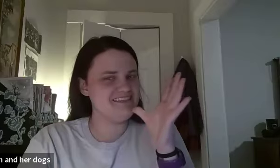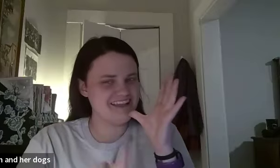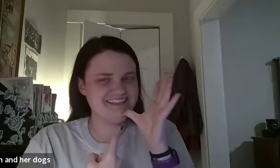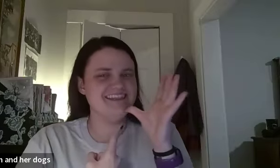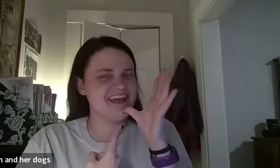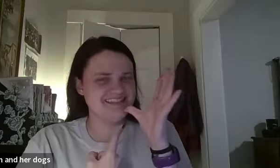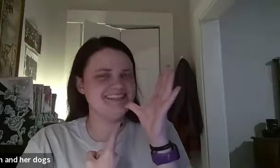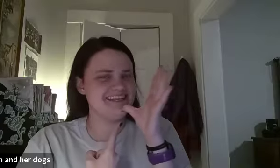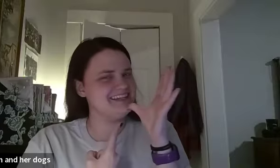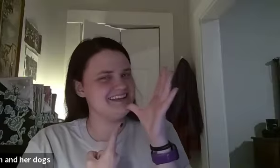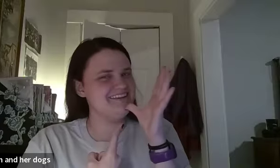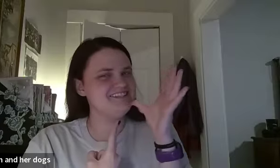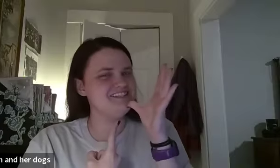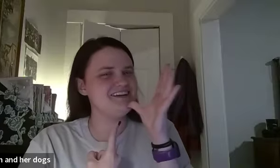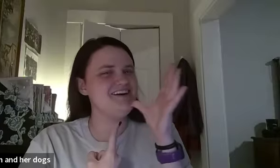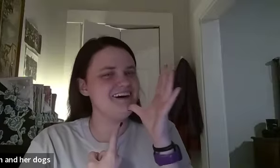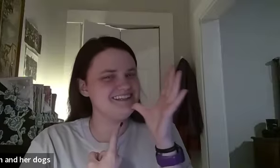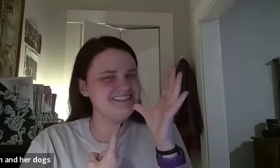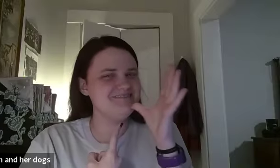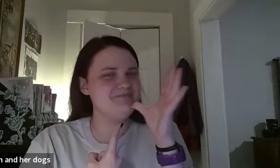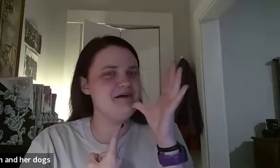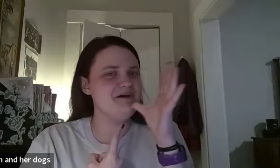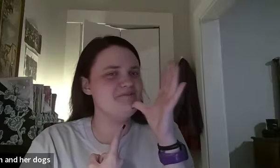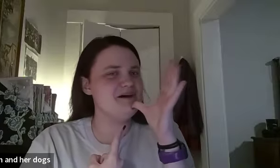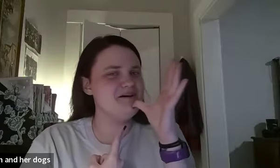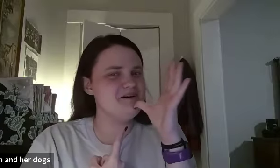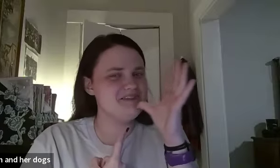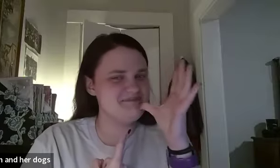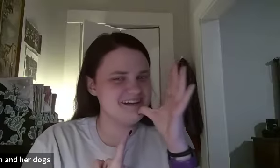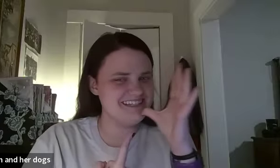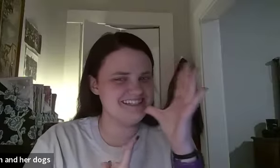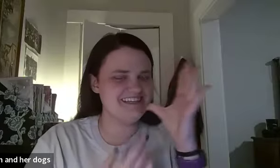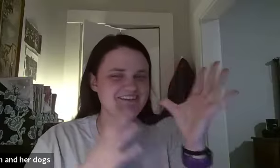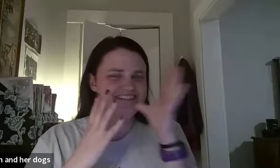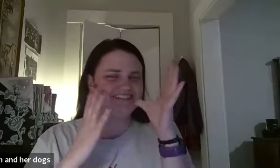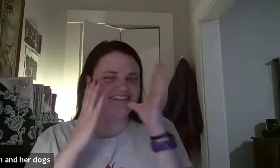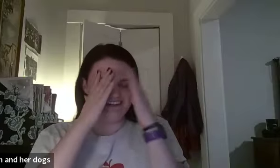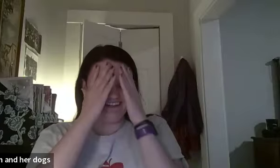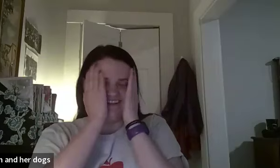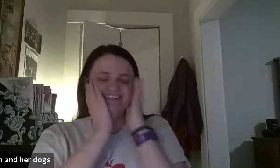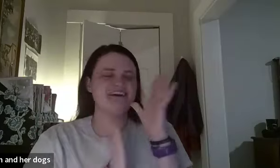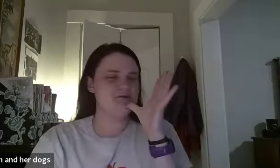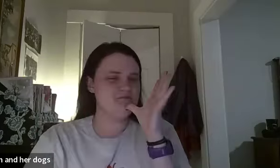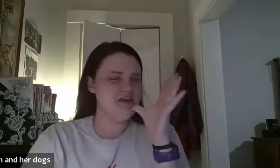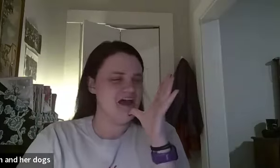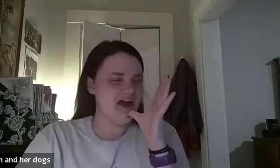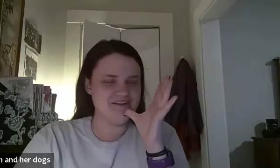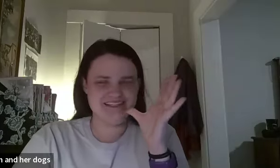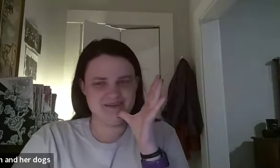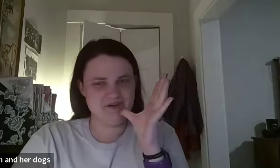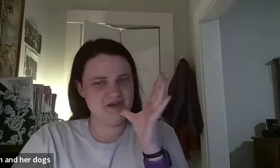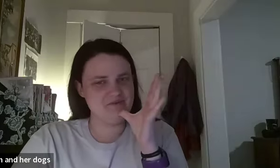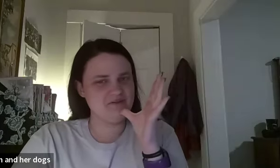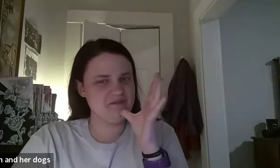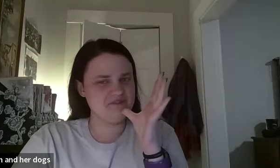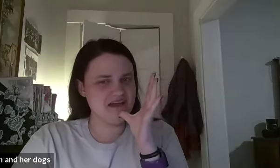like that's this in ASL. It's just the constant mom, mom, mom, mom, mom, get my attention, get your attention kind of deal. And so I always think about that with the rapid